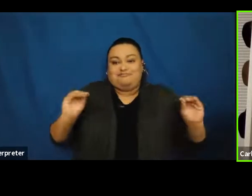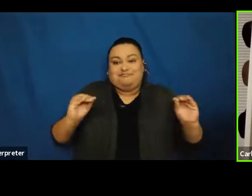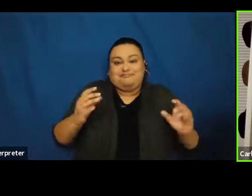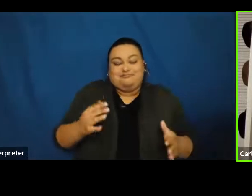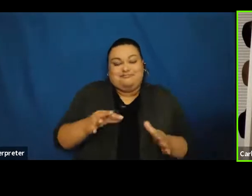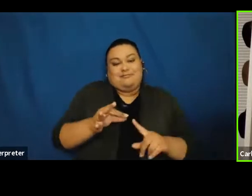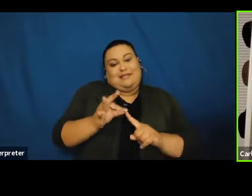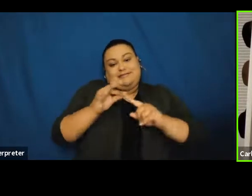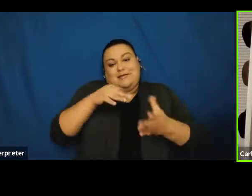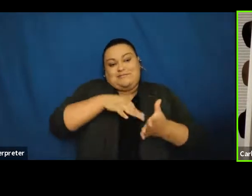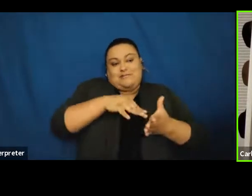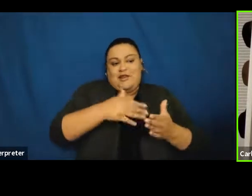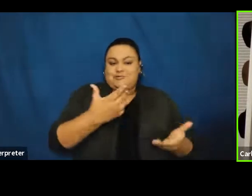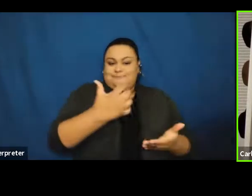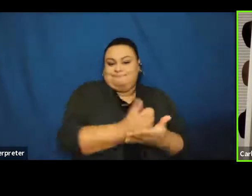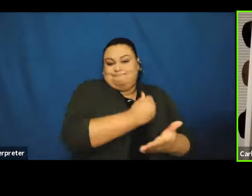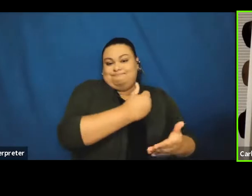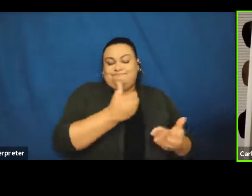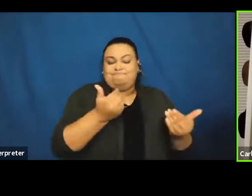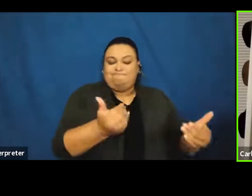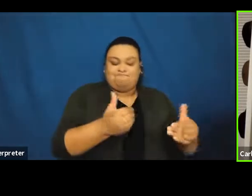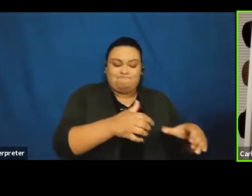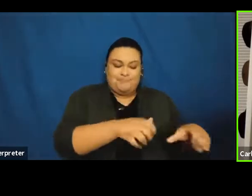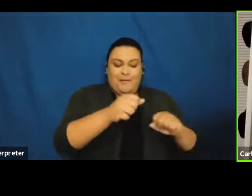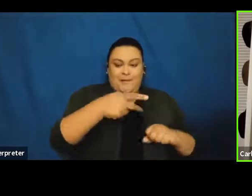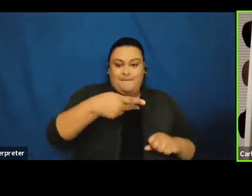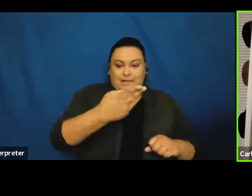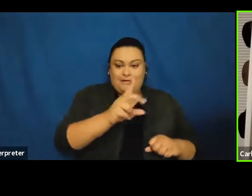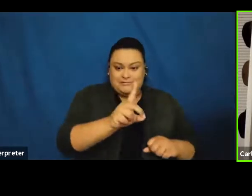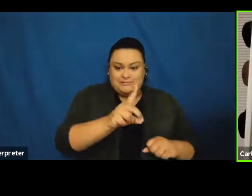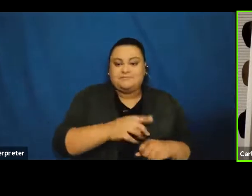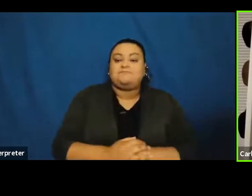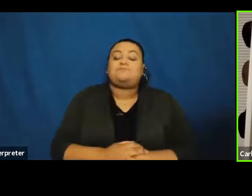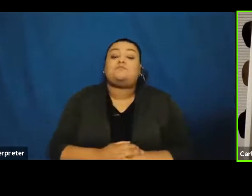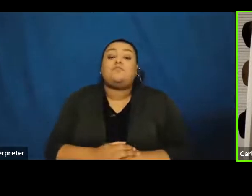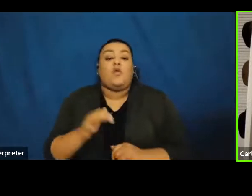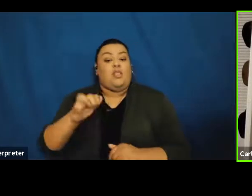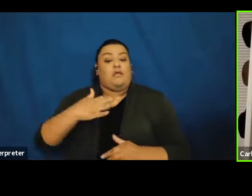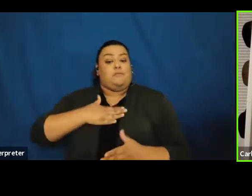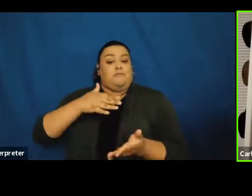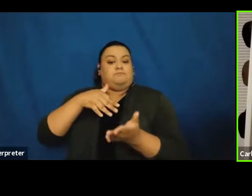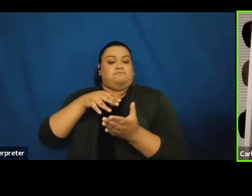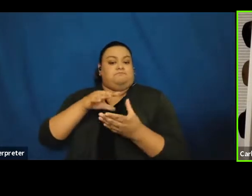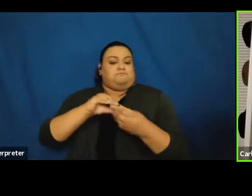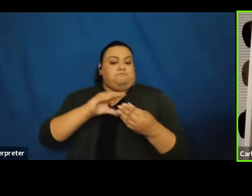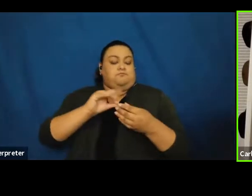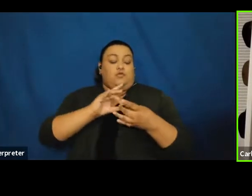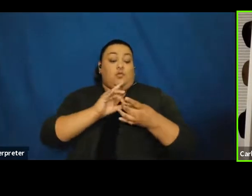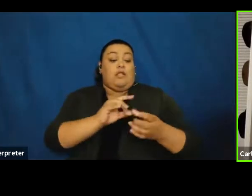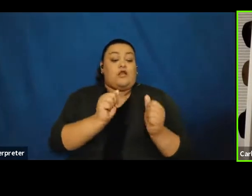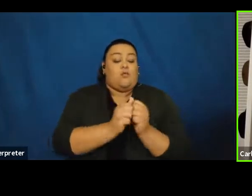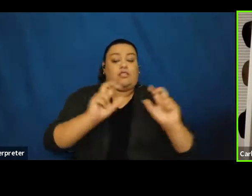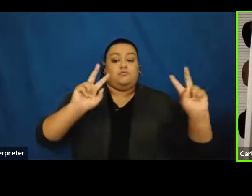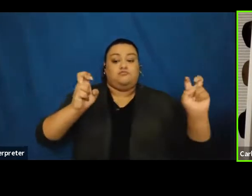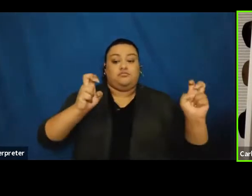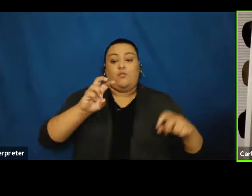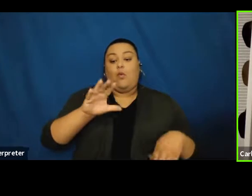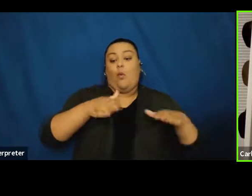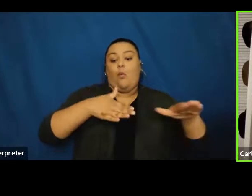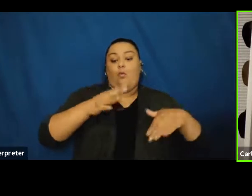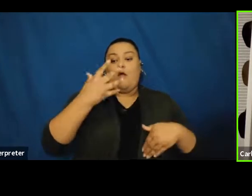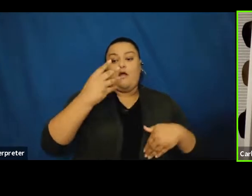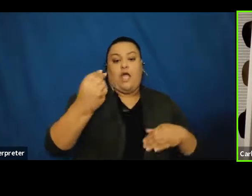got my PhD. So anyway, that was my story there, leading to the walkouts. Now, the